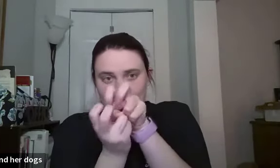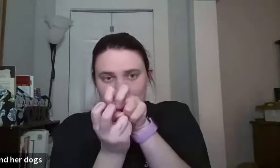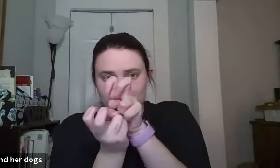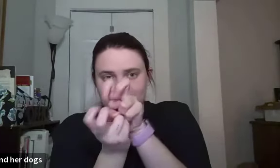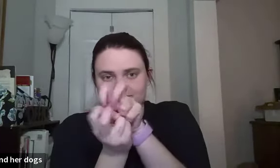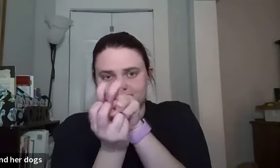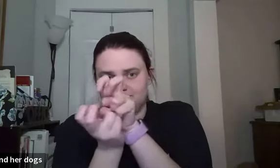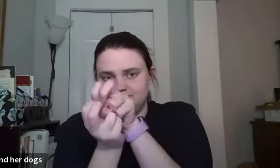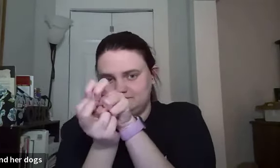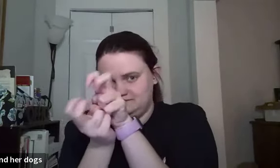squirrel.